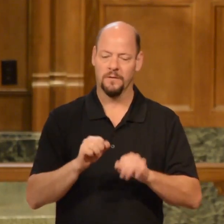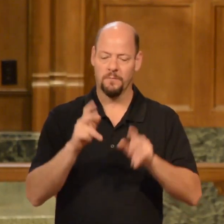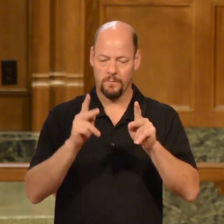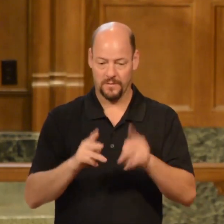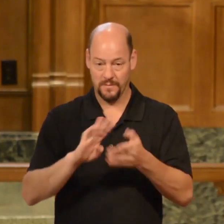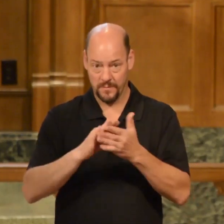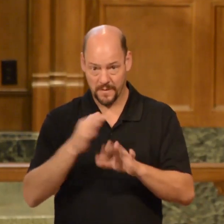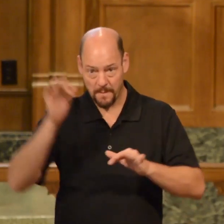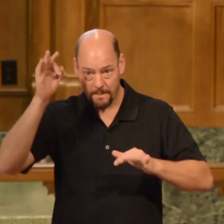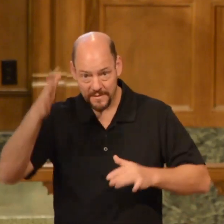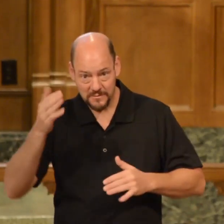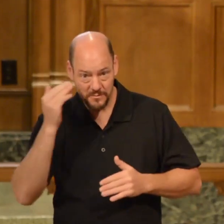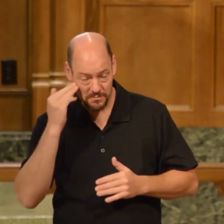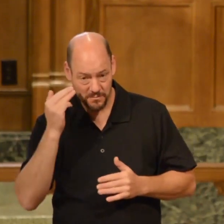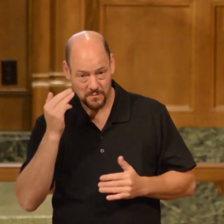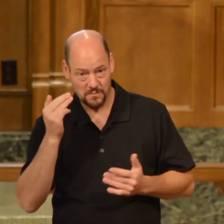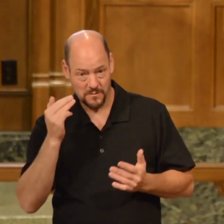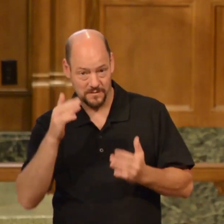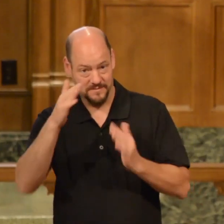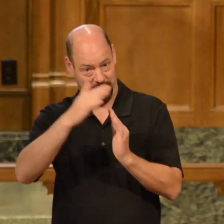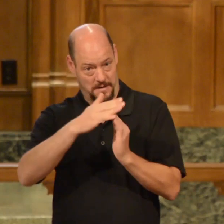who's on the top of that list is Saint Paul